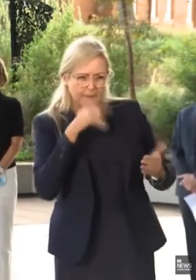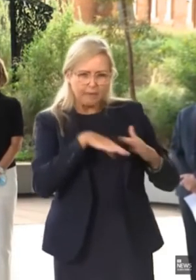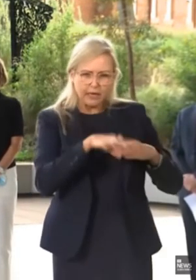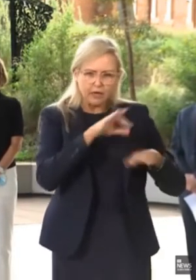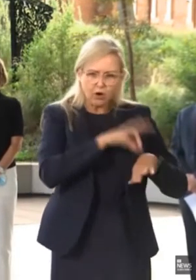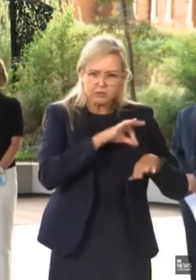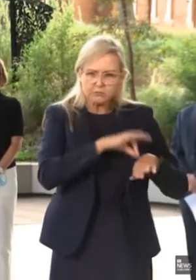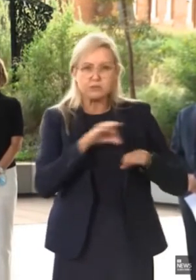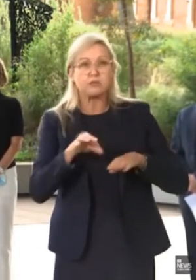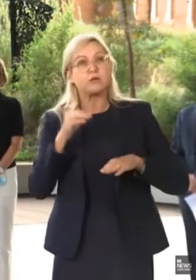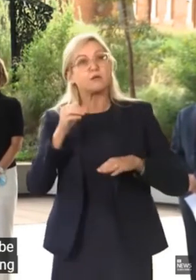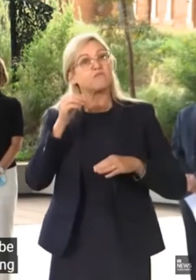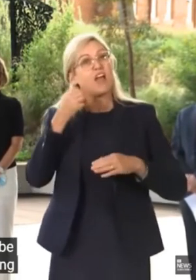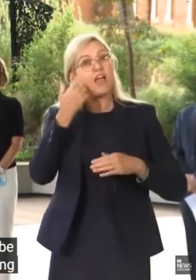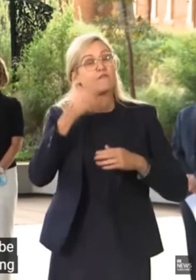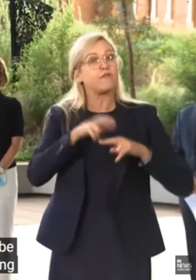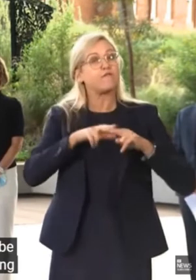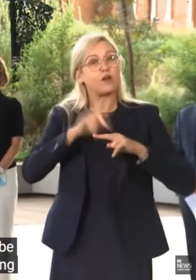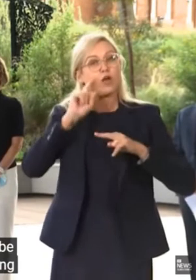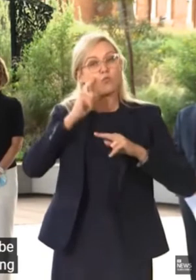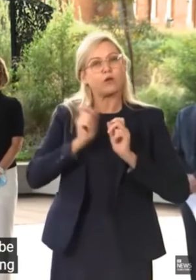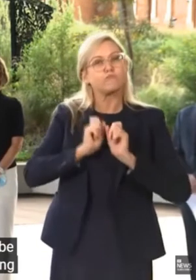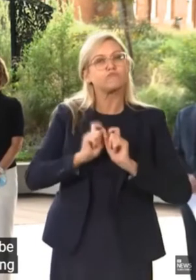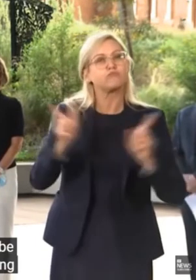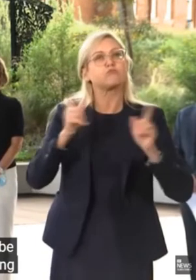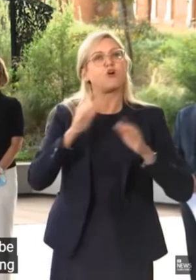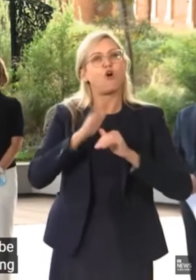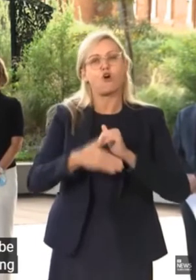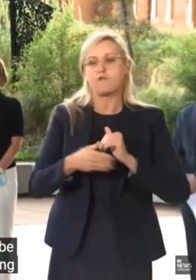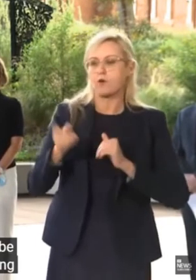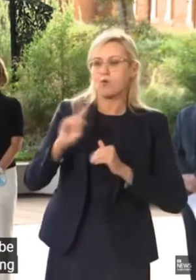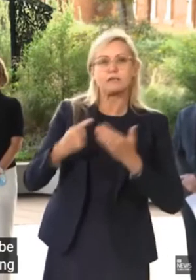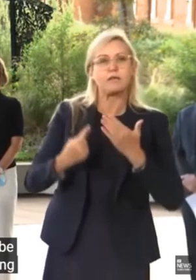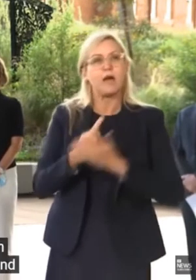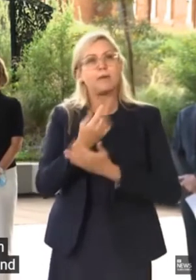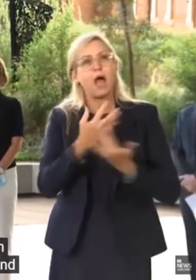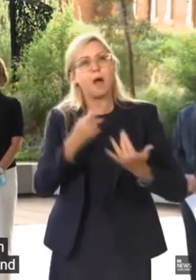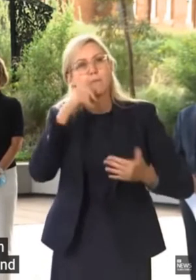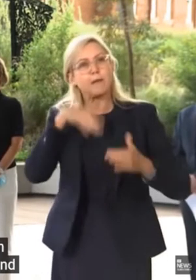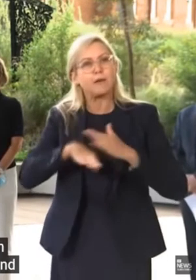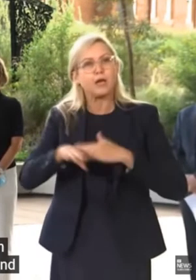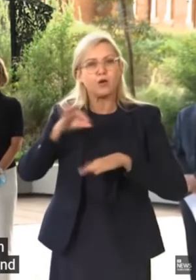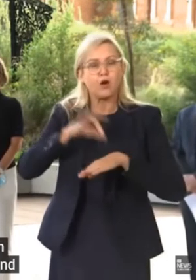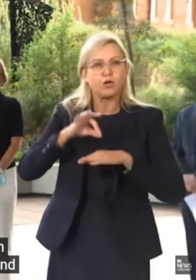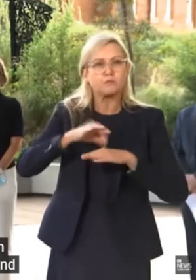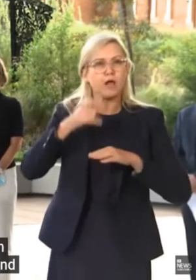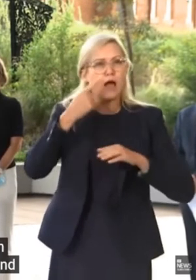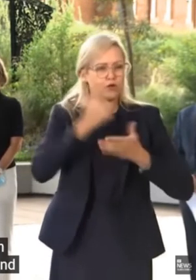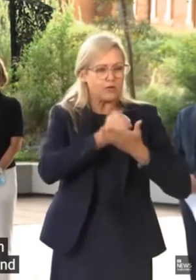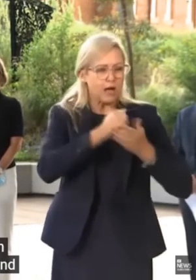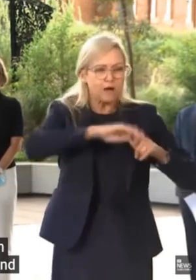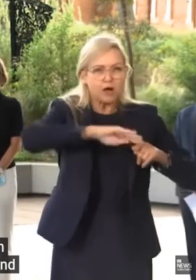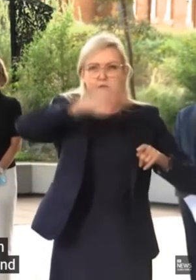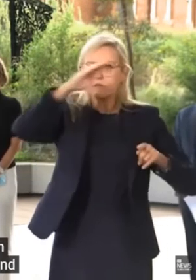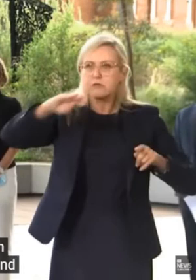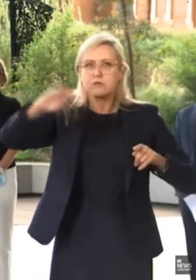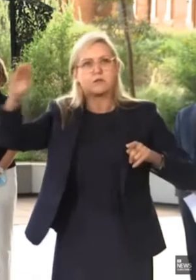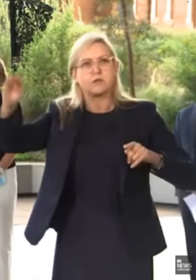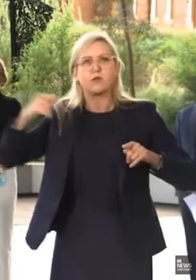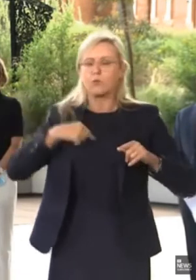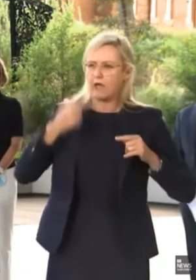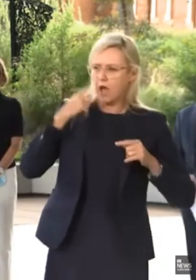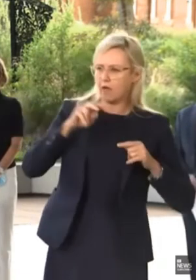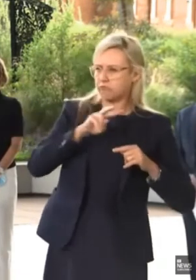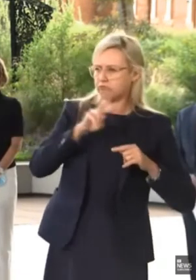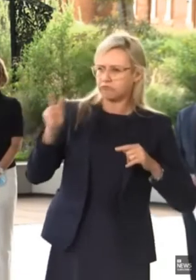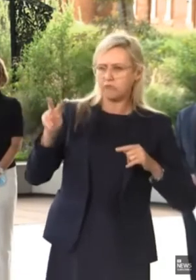that tracking about where we're sitting in relation to those scenarios, and we are currently tracking better than our